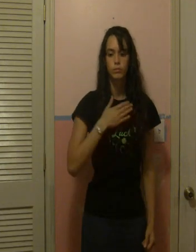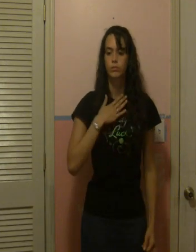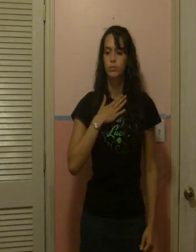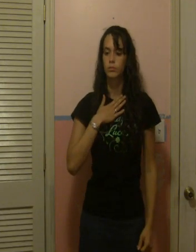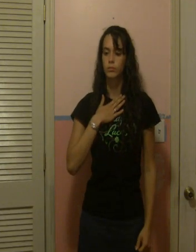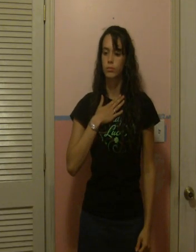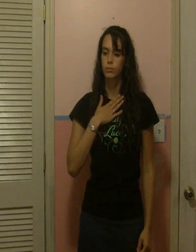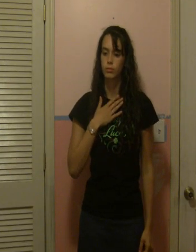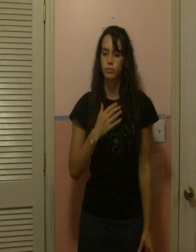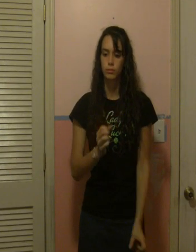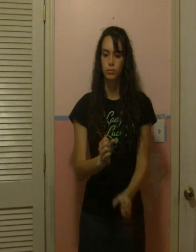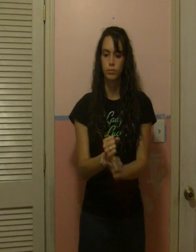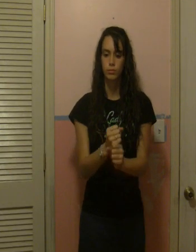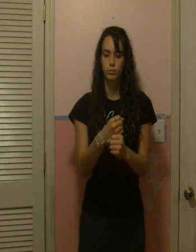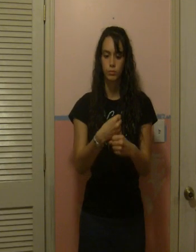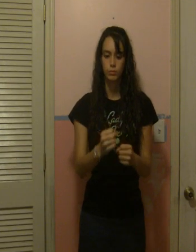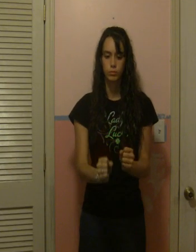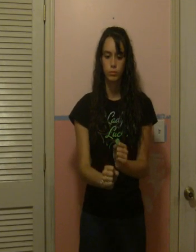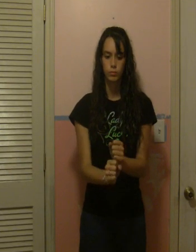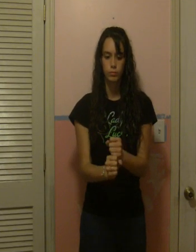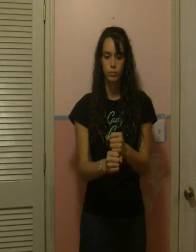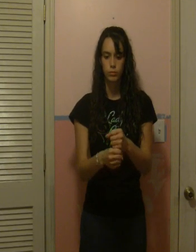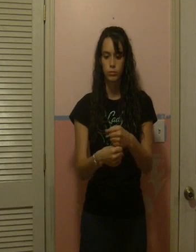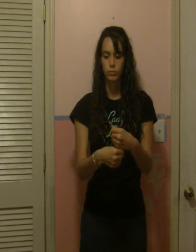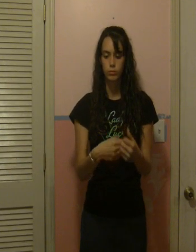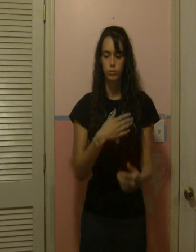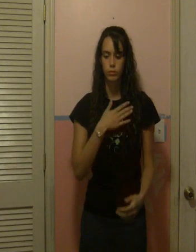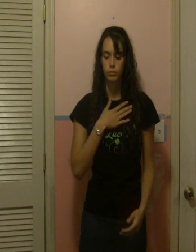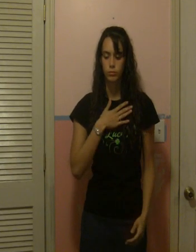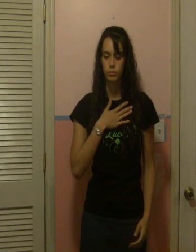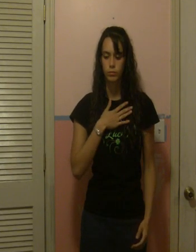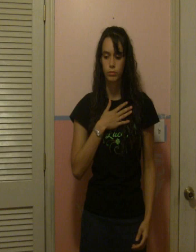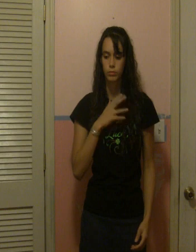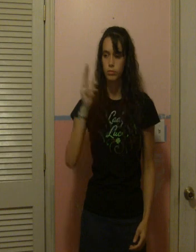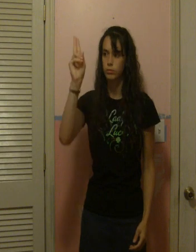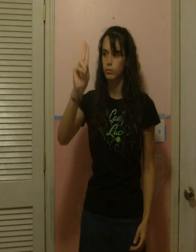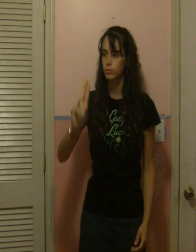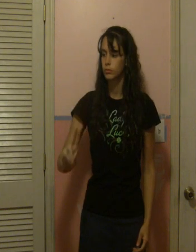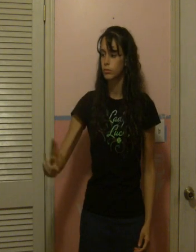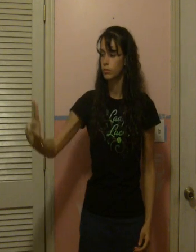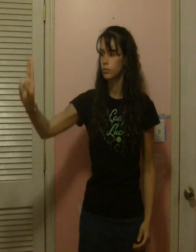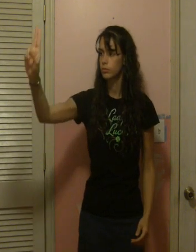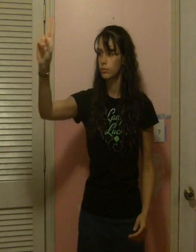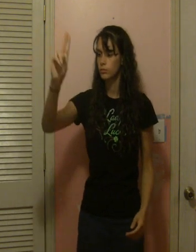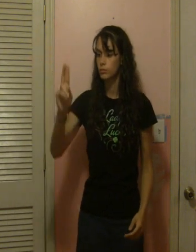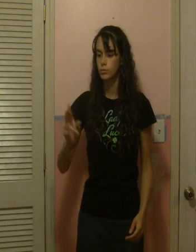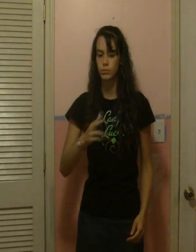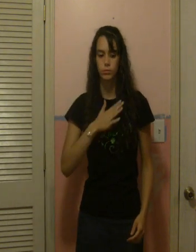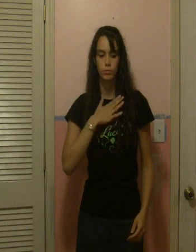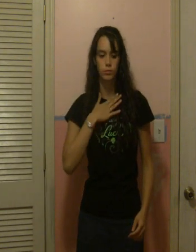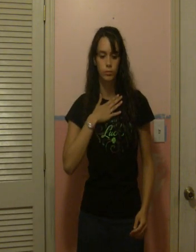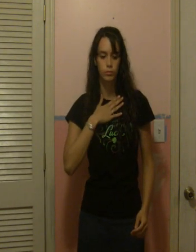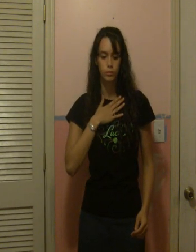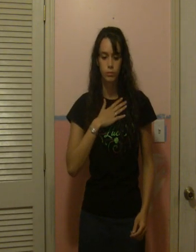you hold me, you keep